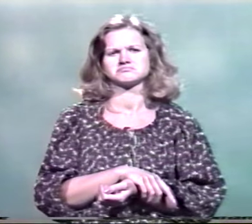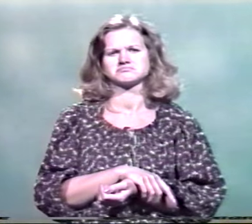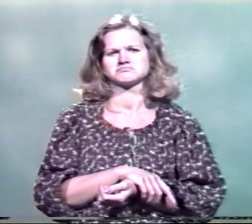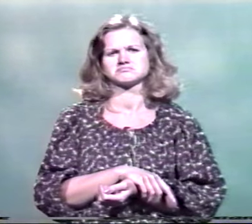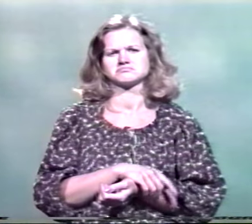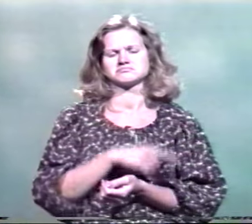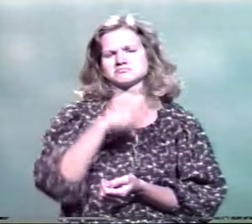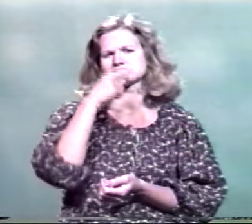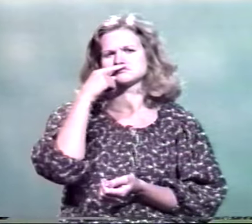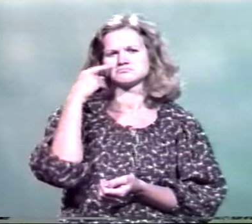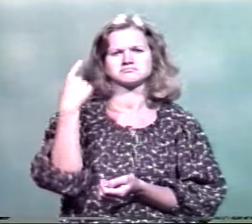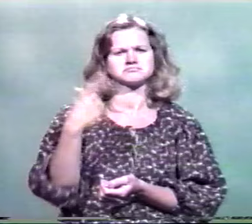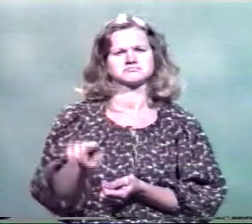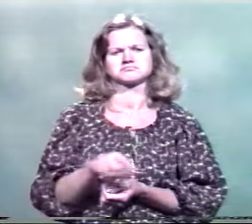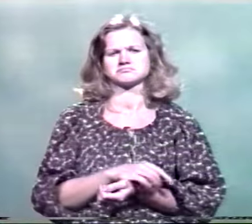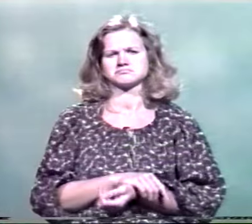not mind,